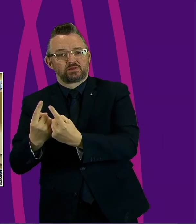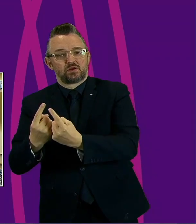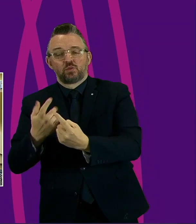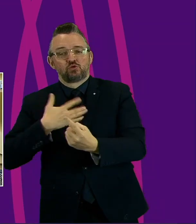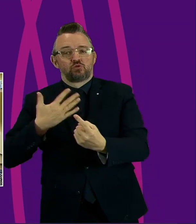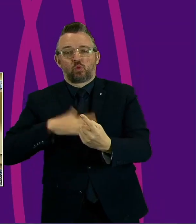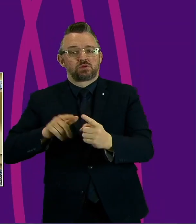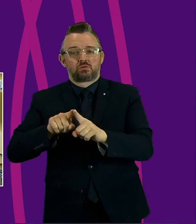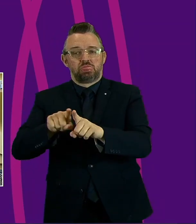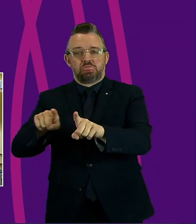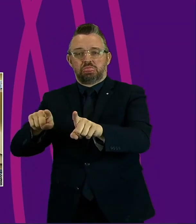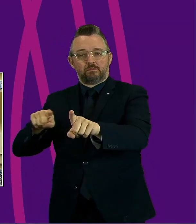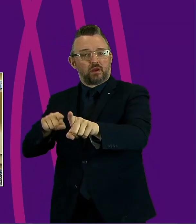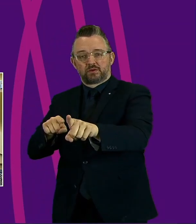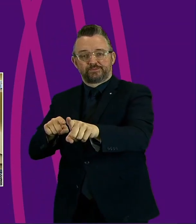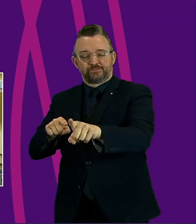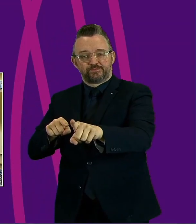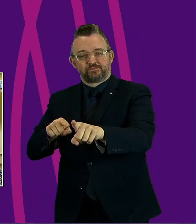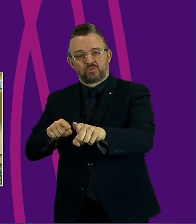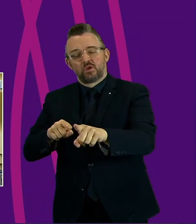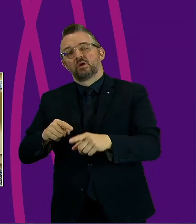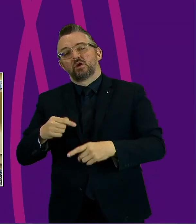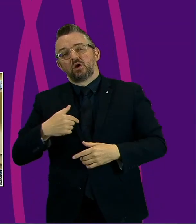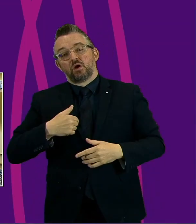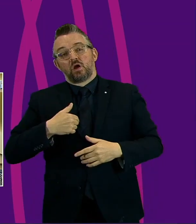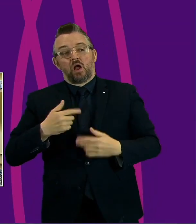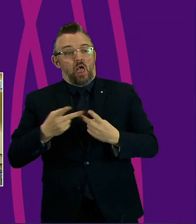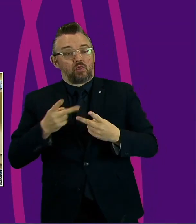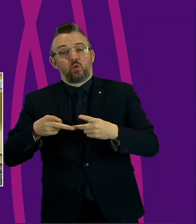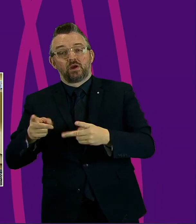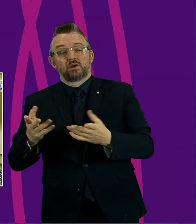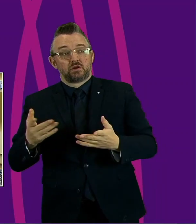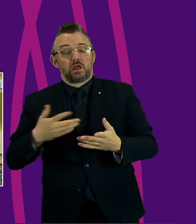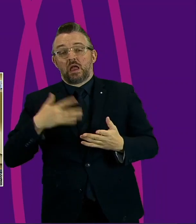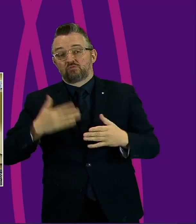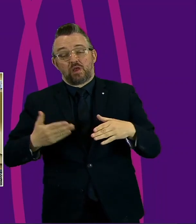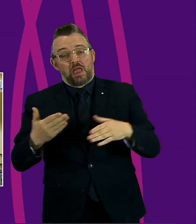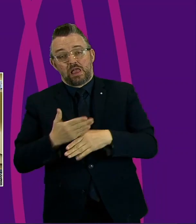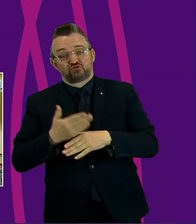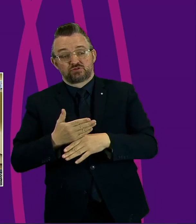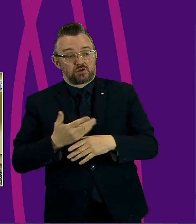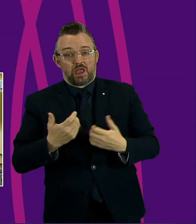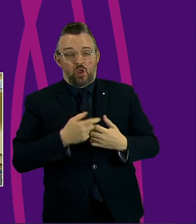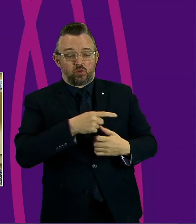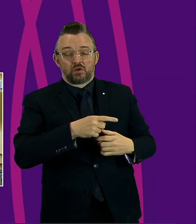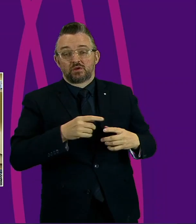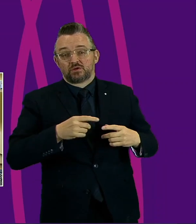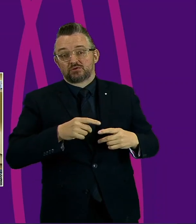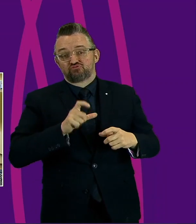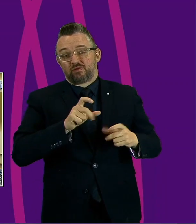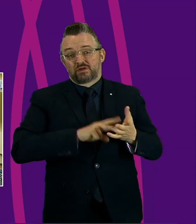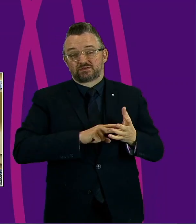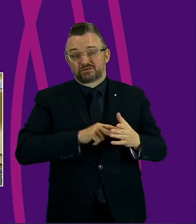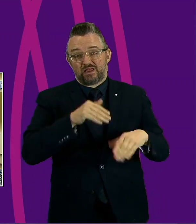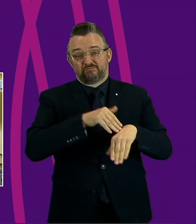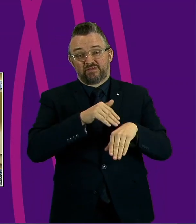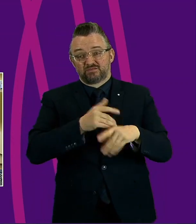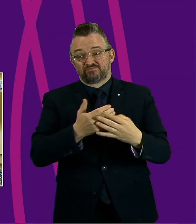backwards. In many other ways, we will have to take action to deal with the impacts of this crisis and to try to change how we do things. We've